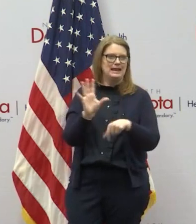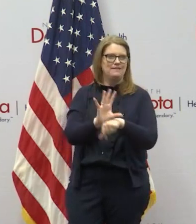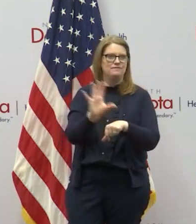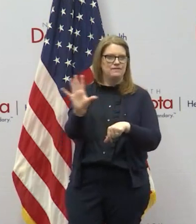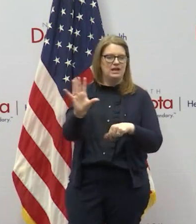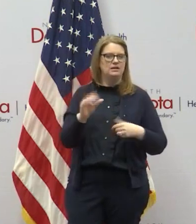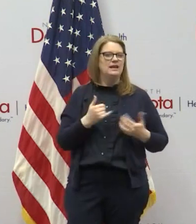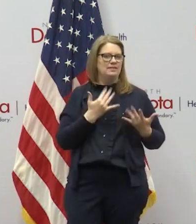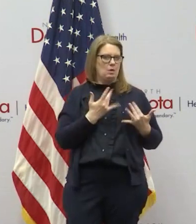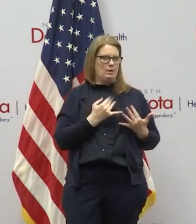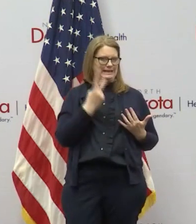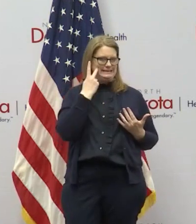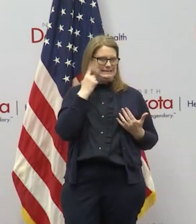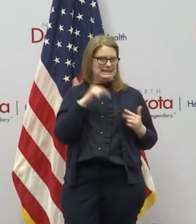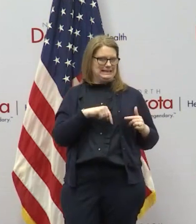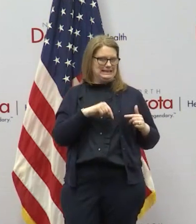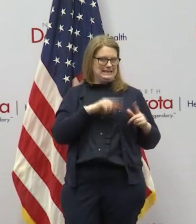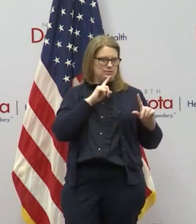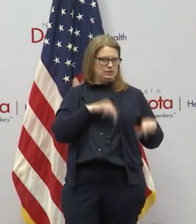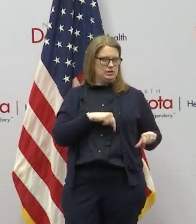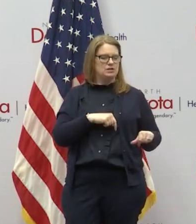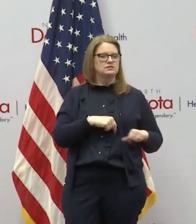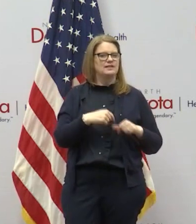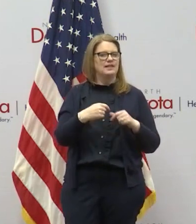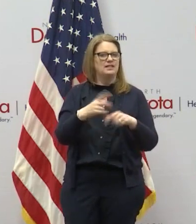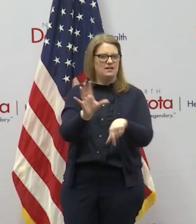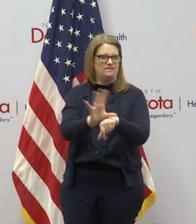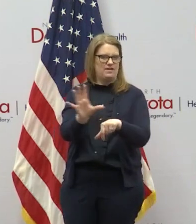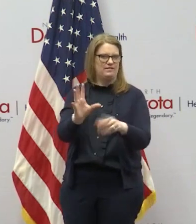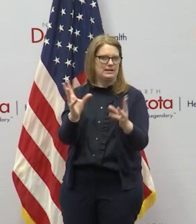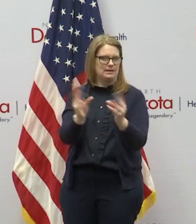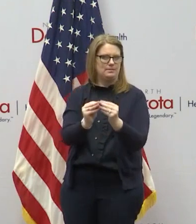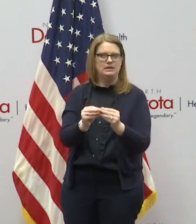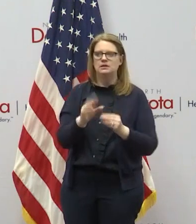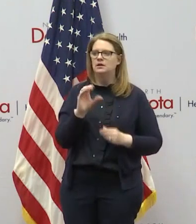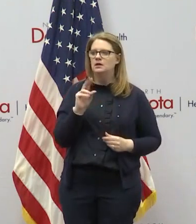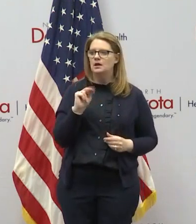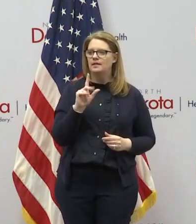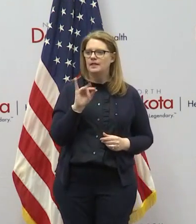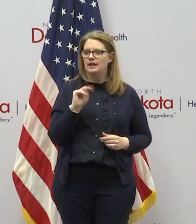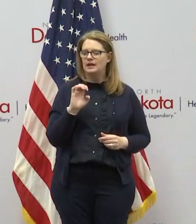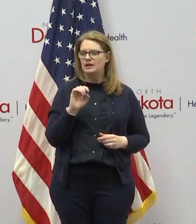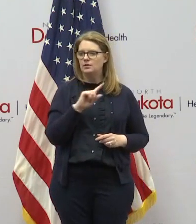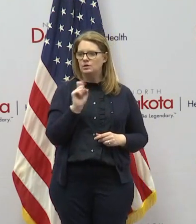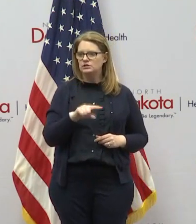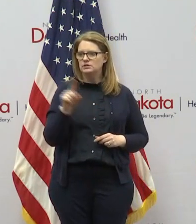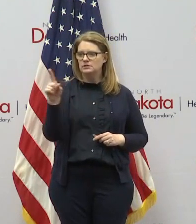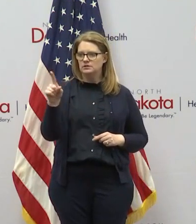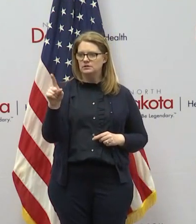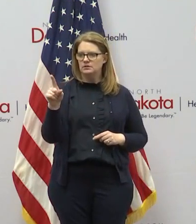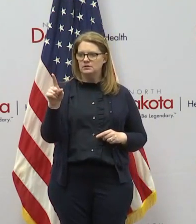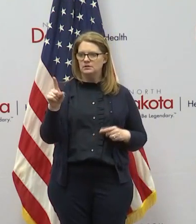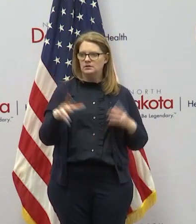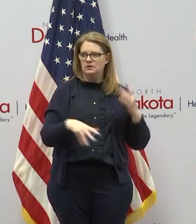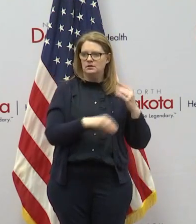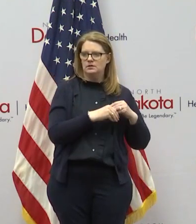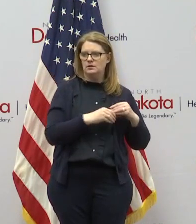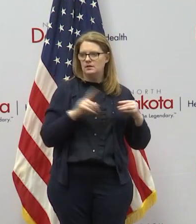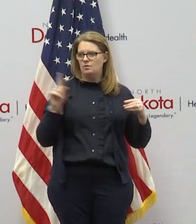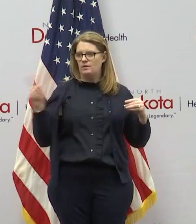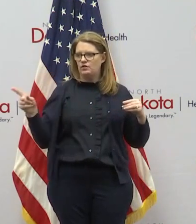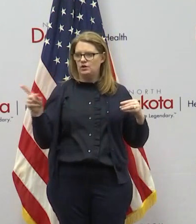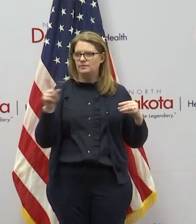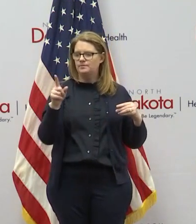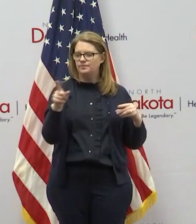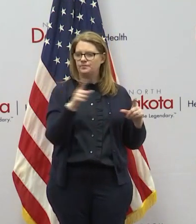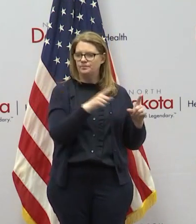waiting to hear what we're doing today. So maybe there'll be more news on that. Online question? Can I I do a quick follow-up to that one, and then I have one for the superintendent.